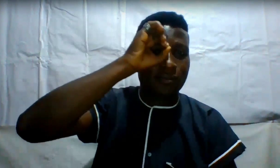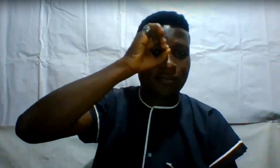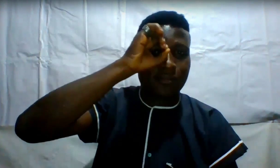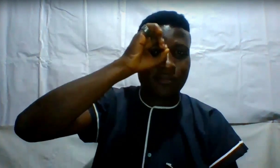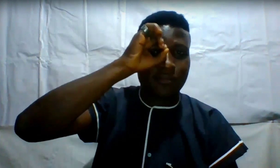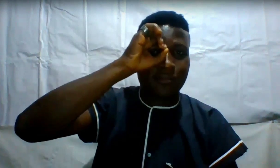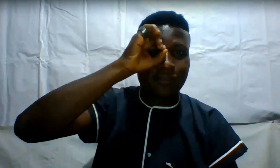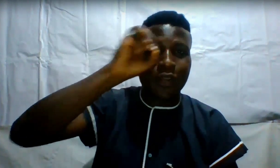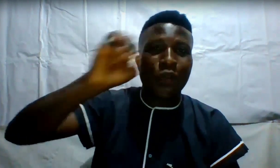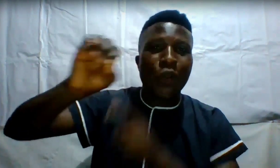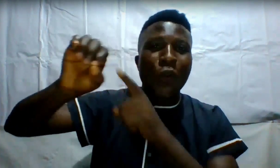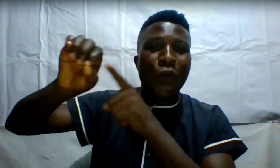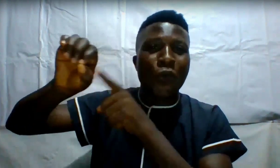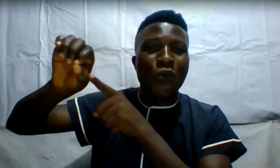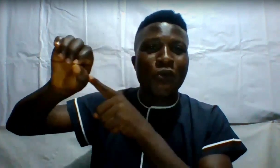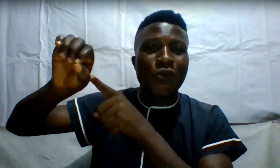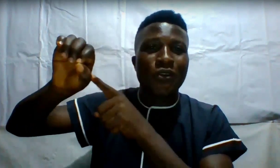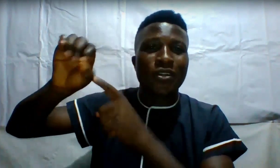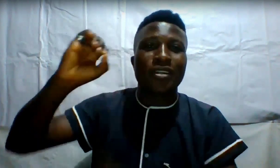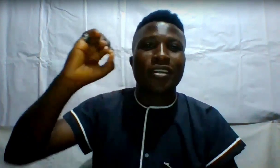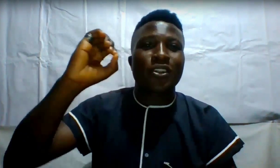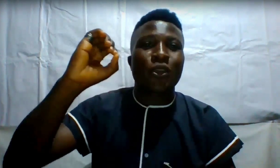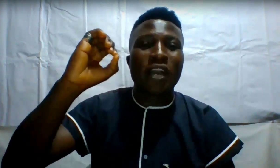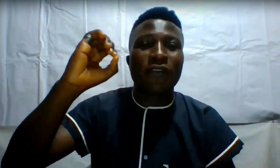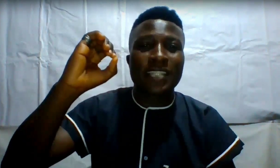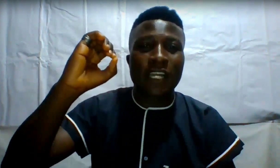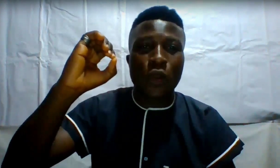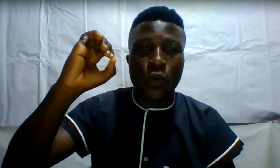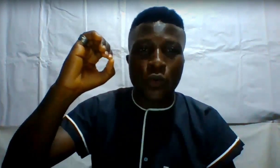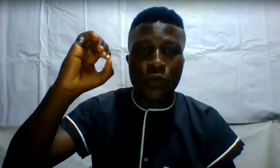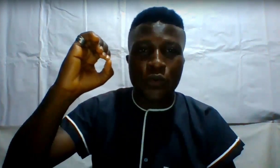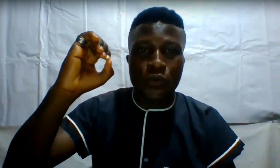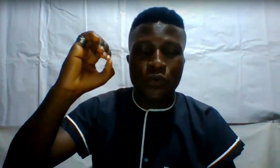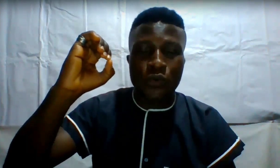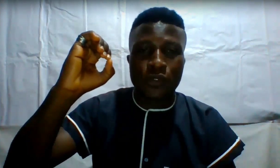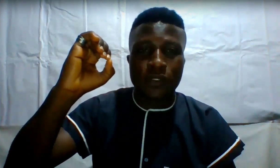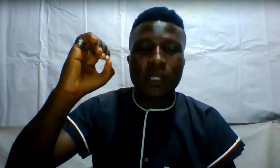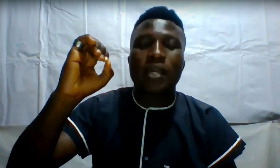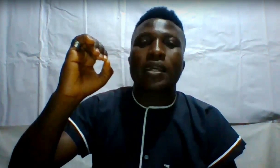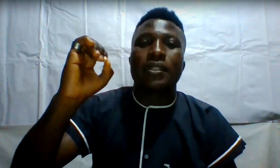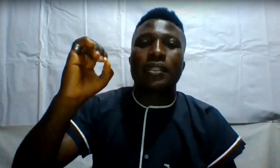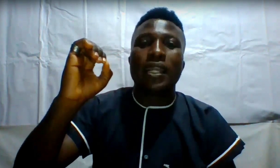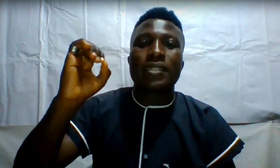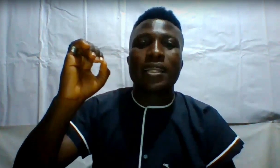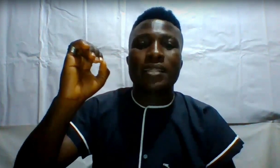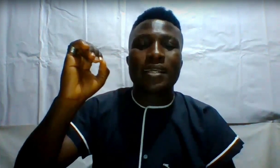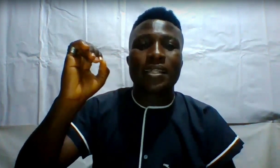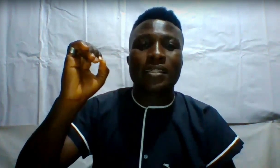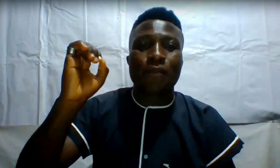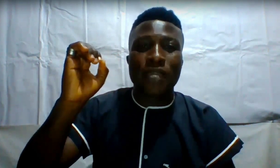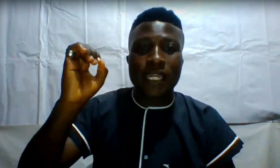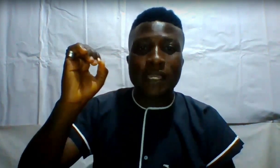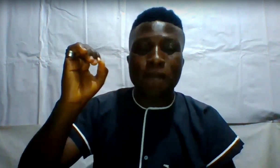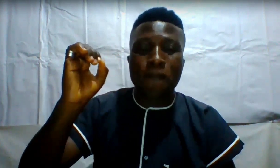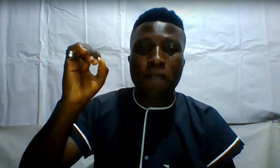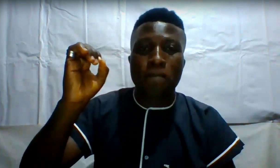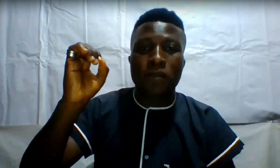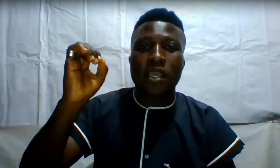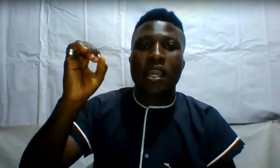O. So we have letter O. The next letter is letter P. And to sign letter